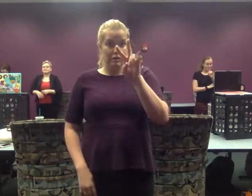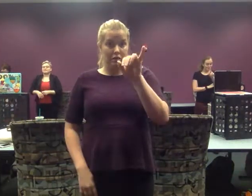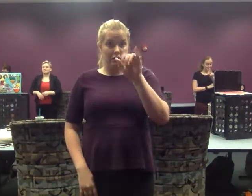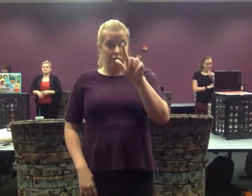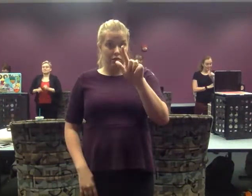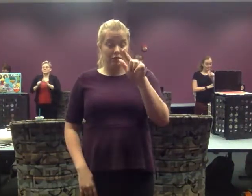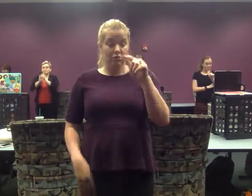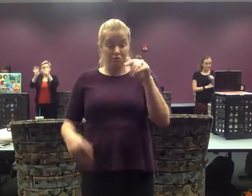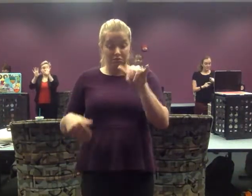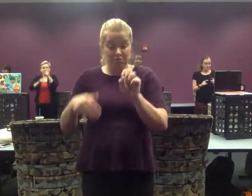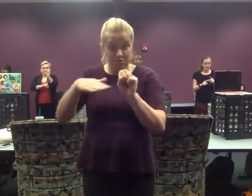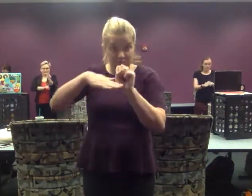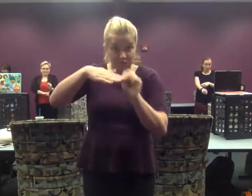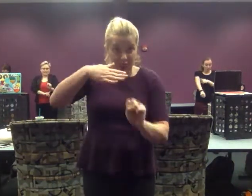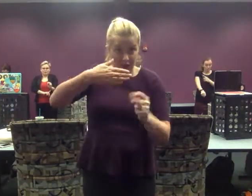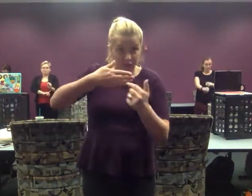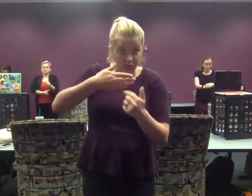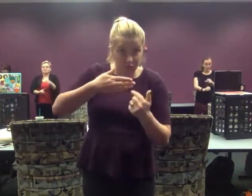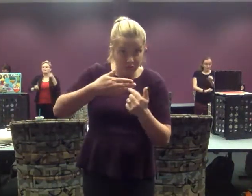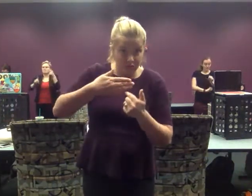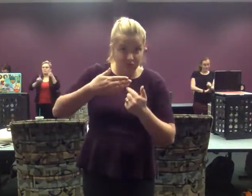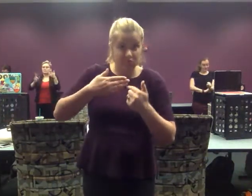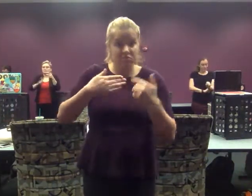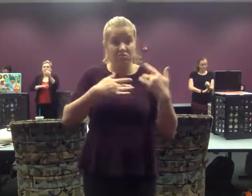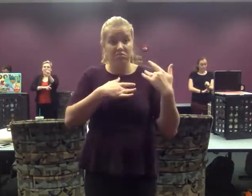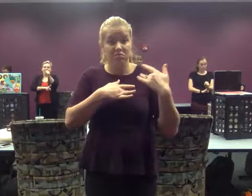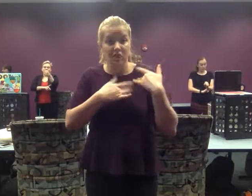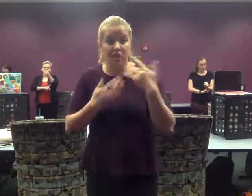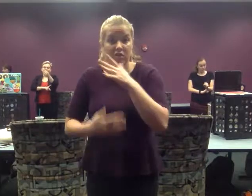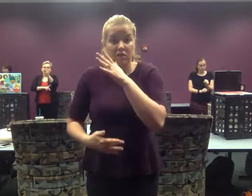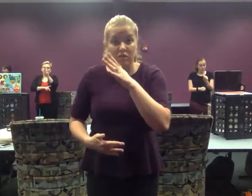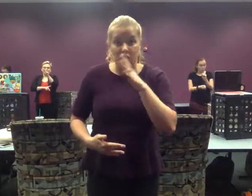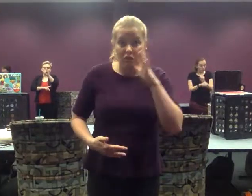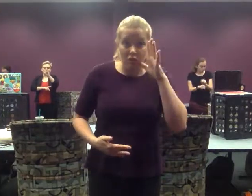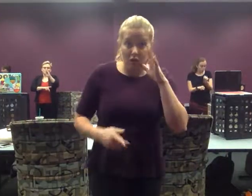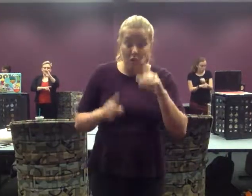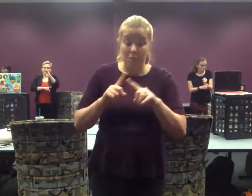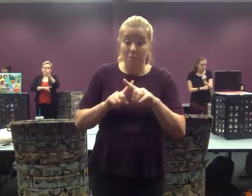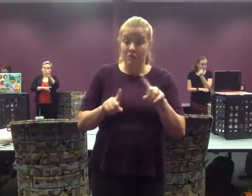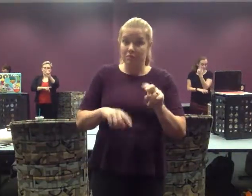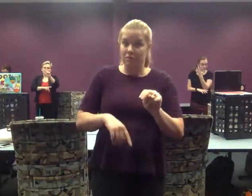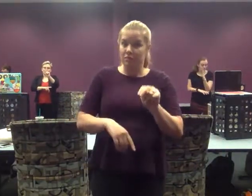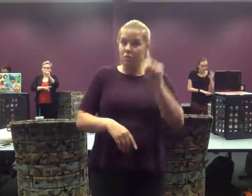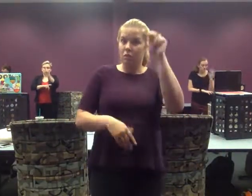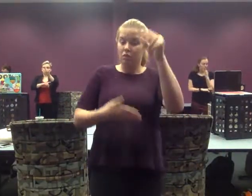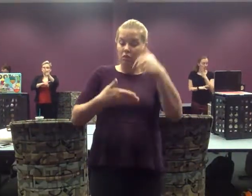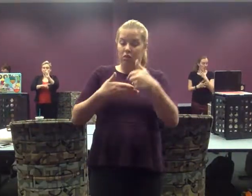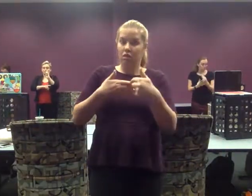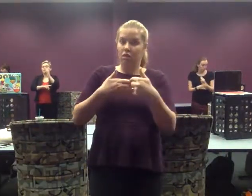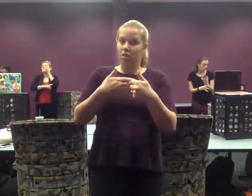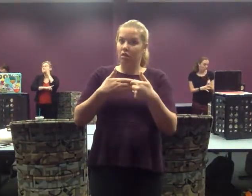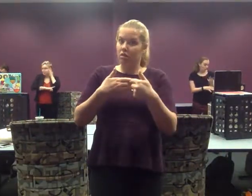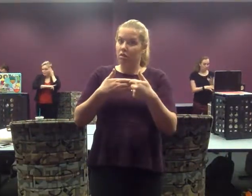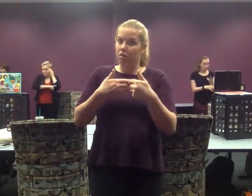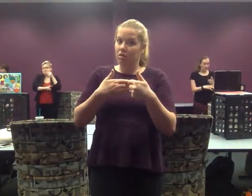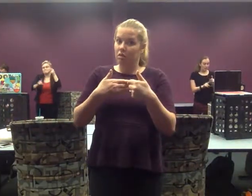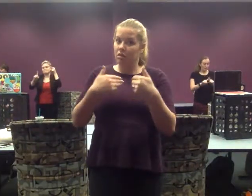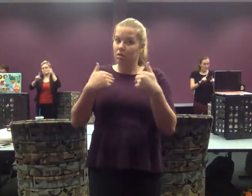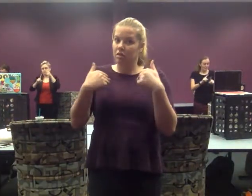agricultural in its base, while the North was becoming increasingly industrialized. In fact, many would argue that's the reason the North was able to